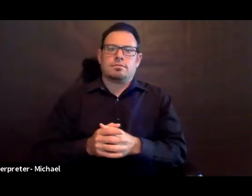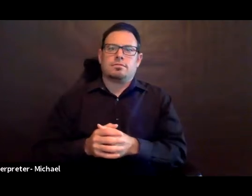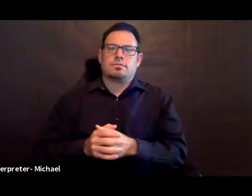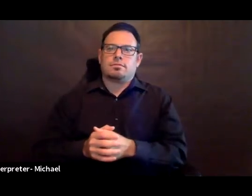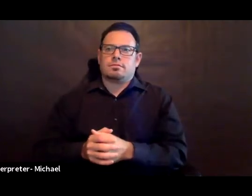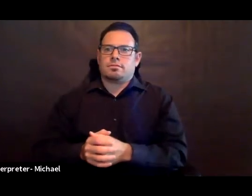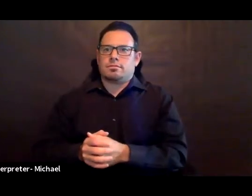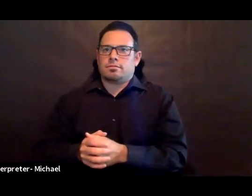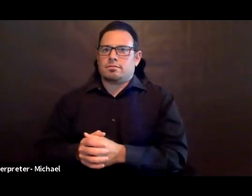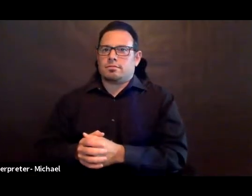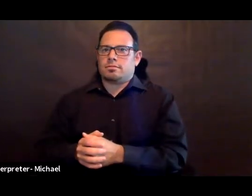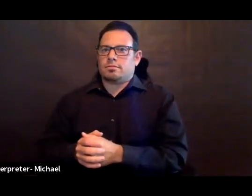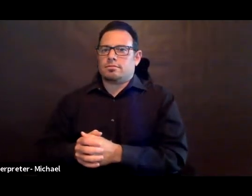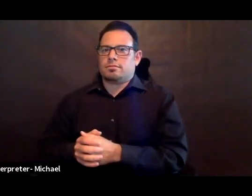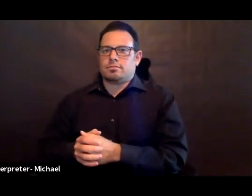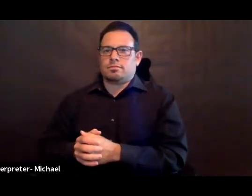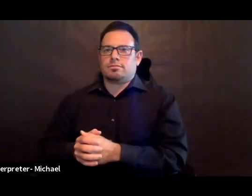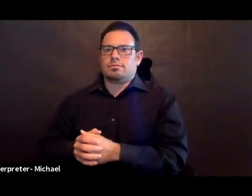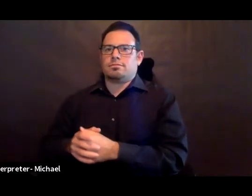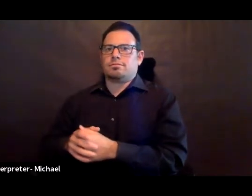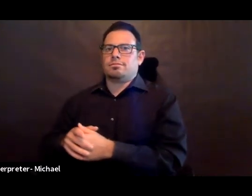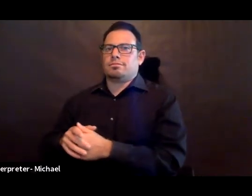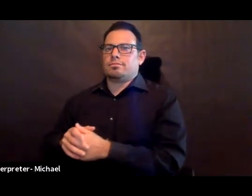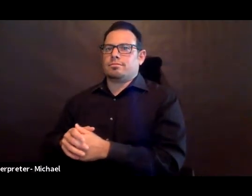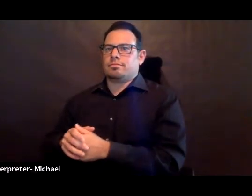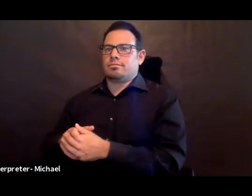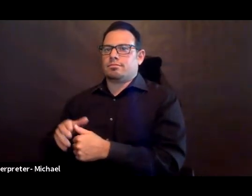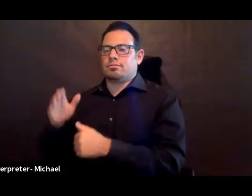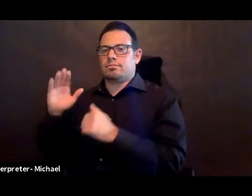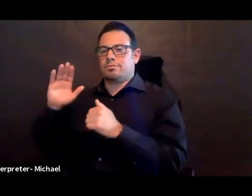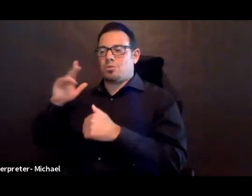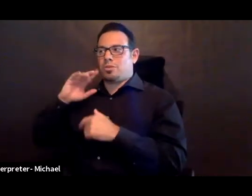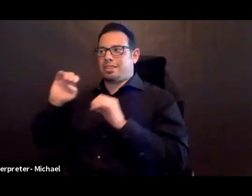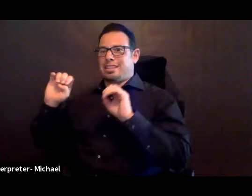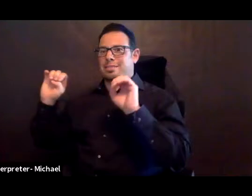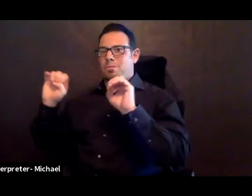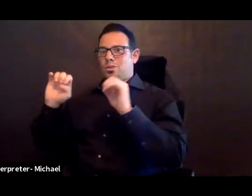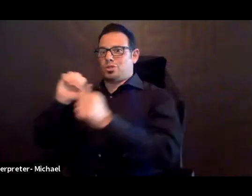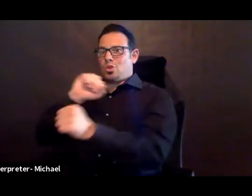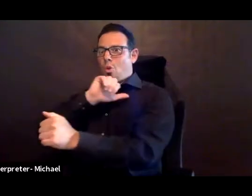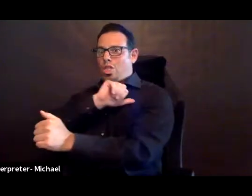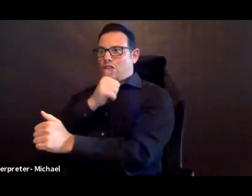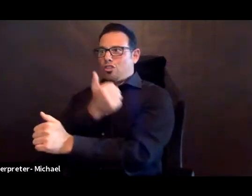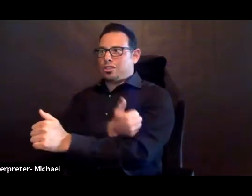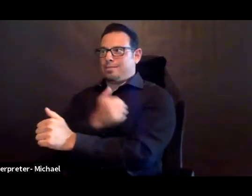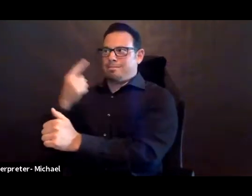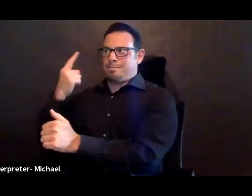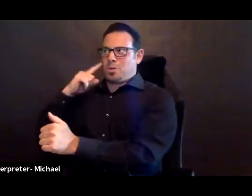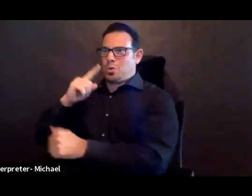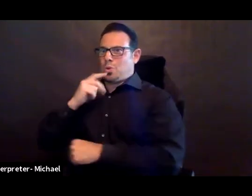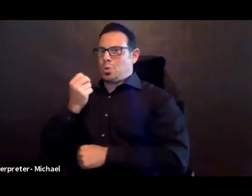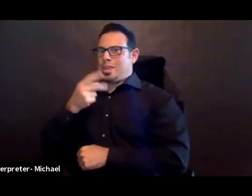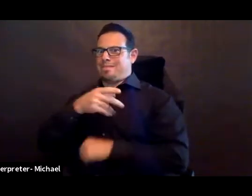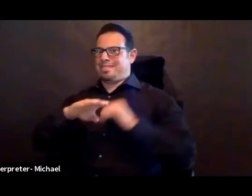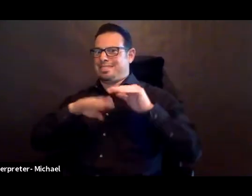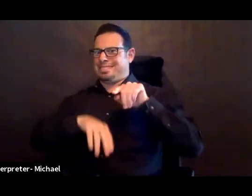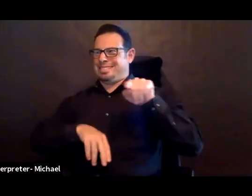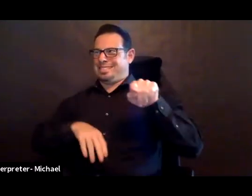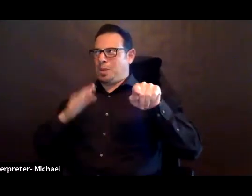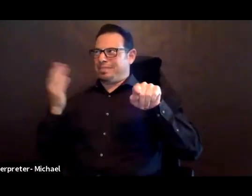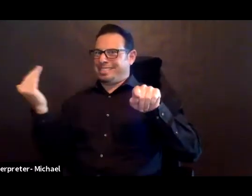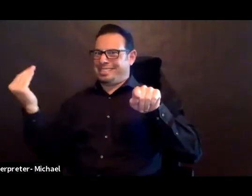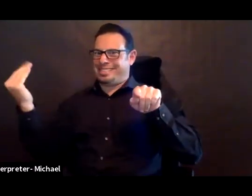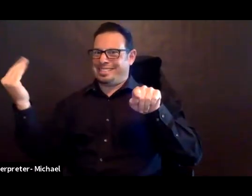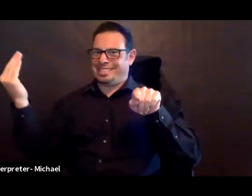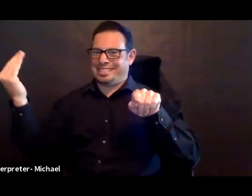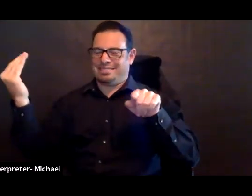that we're hearing is that it's likely that that would not come until perhaps the end of 2021. So we will